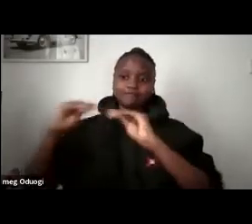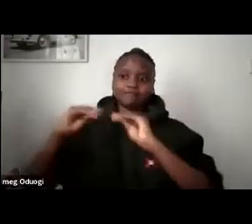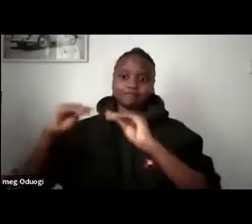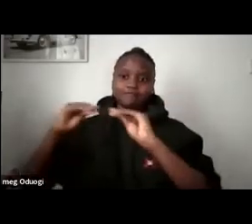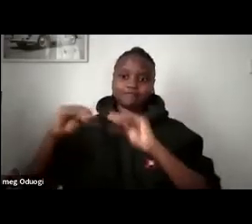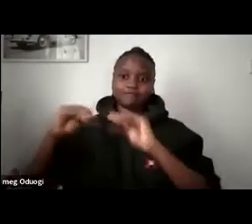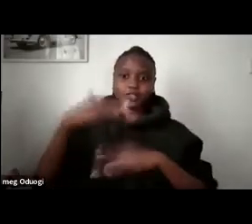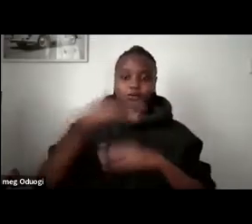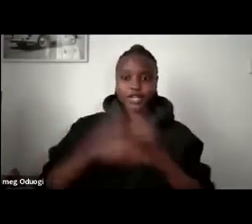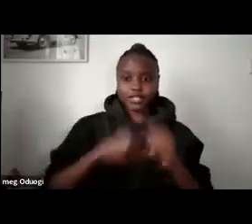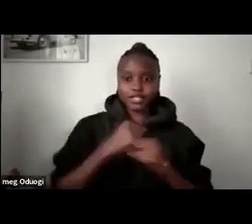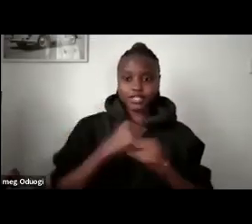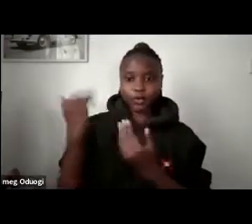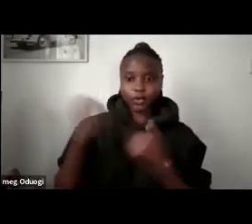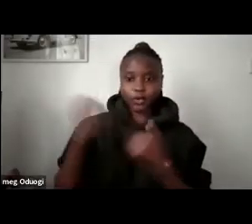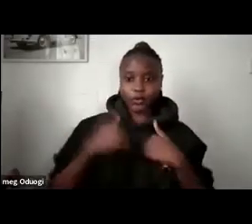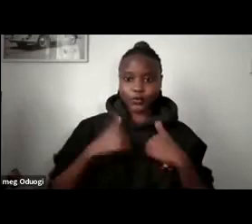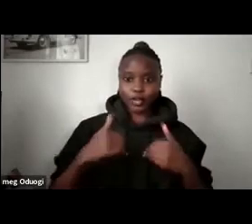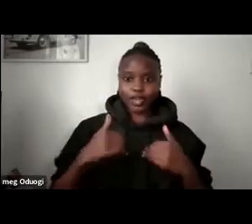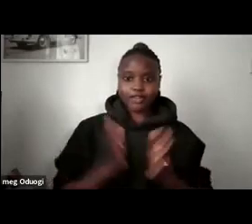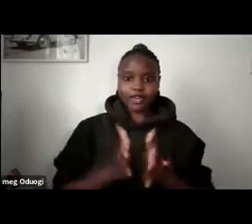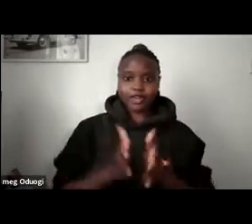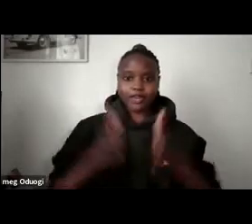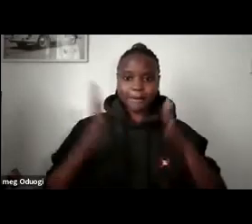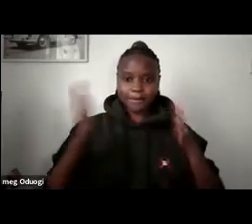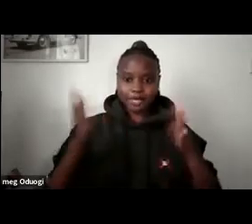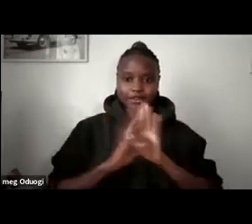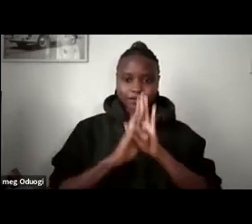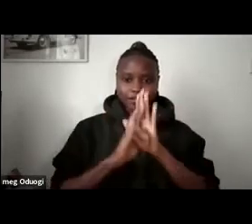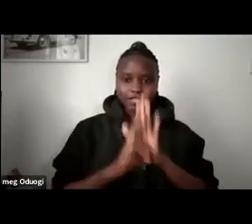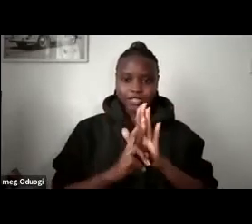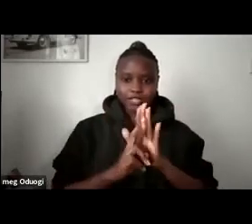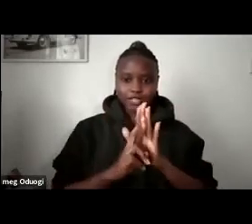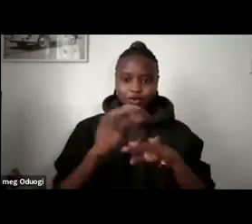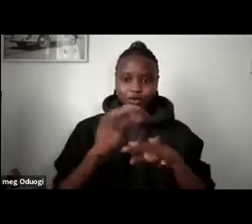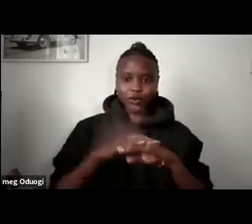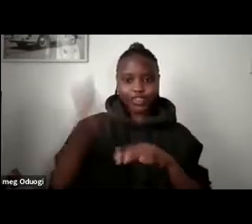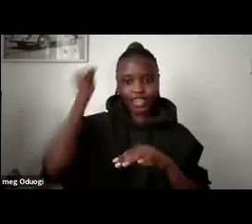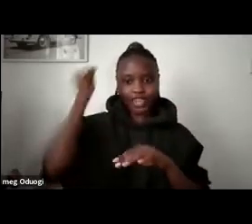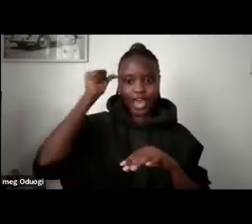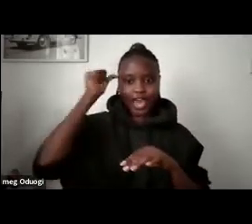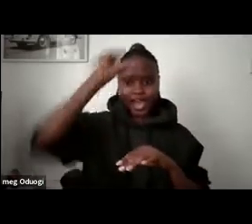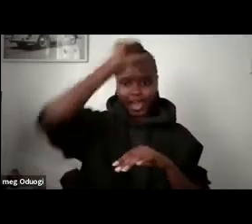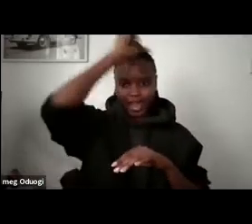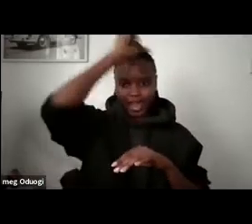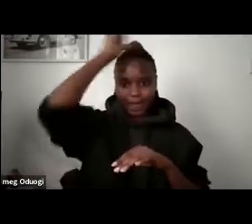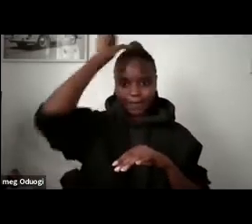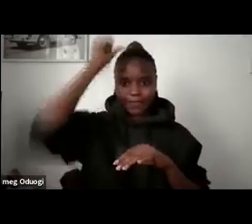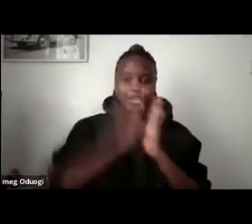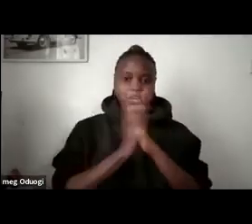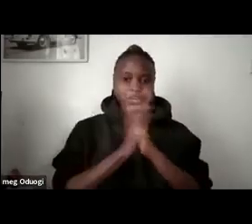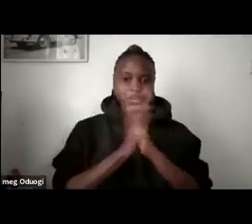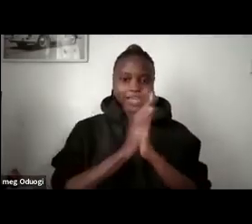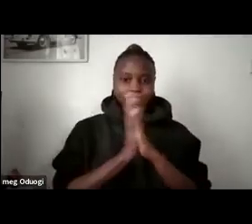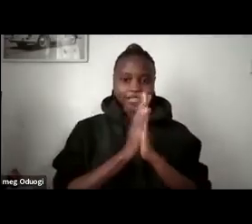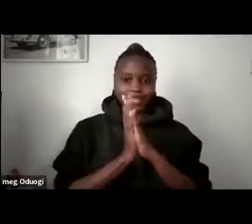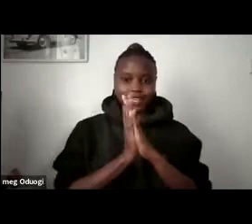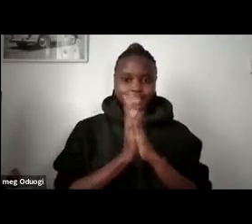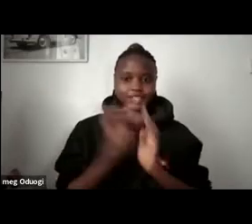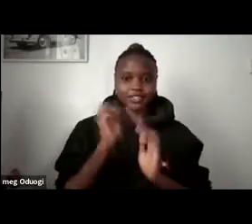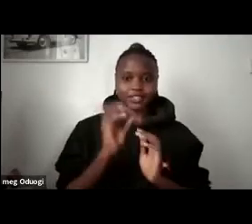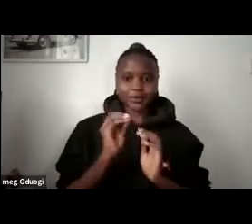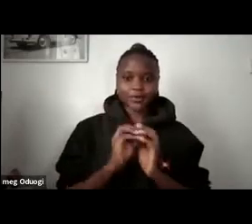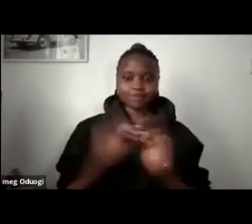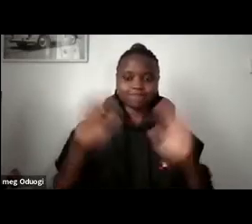have a very big representation on the Arabic compositions and essays. So I